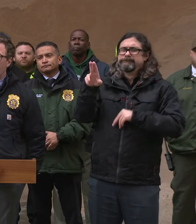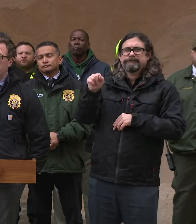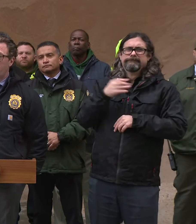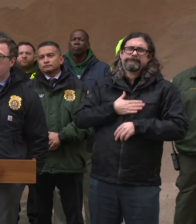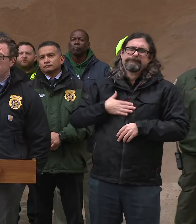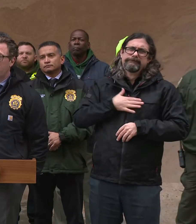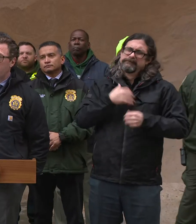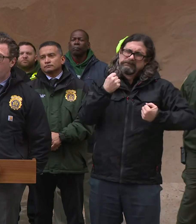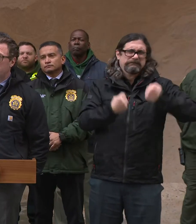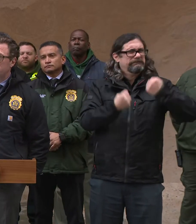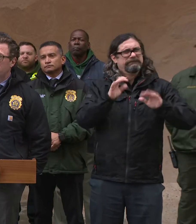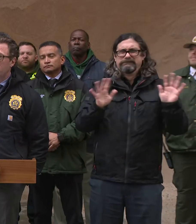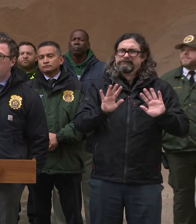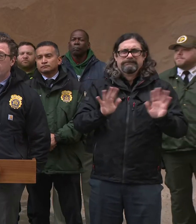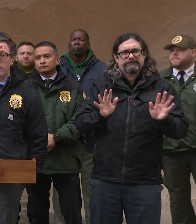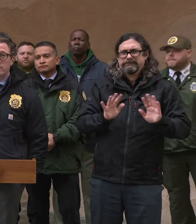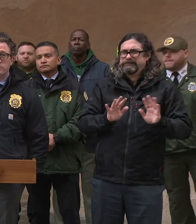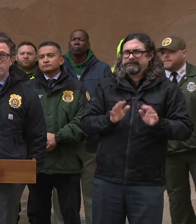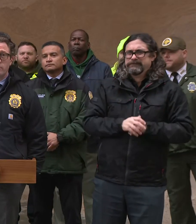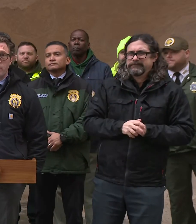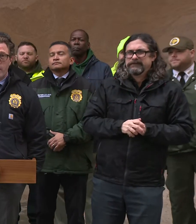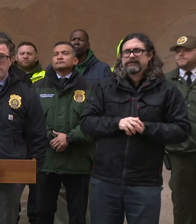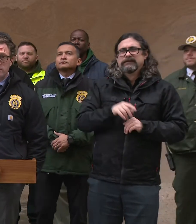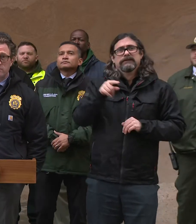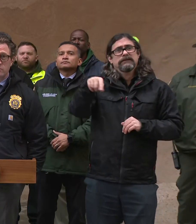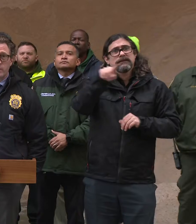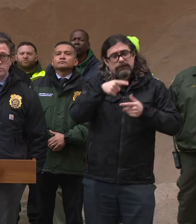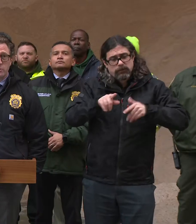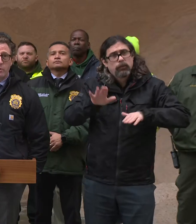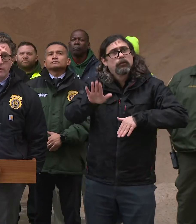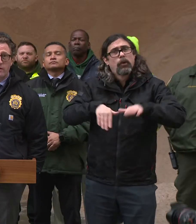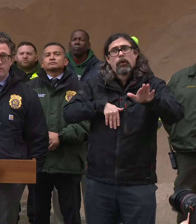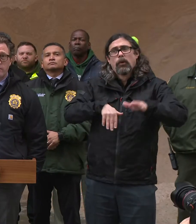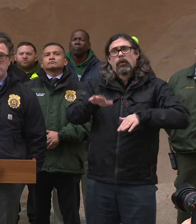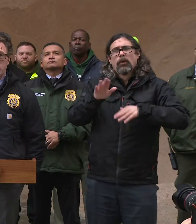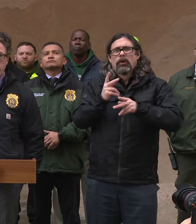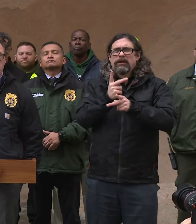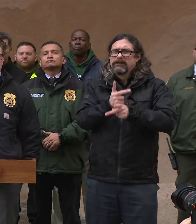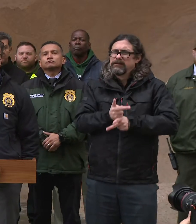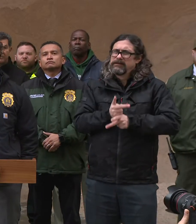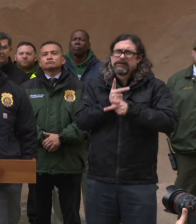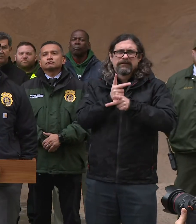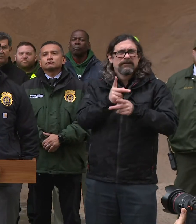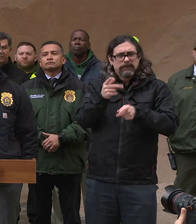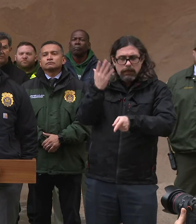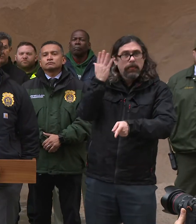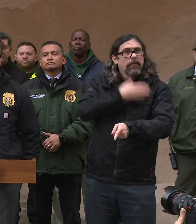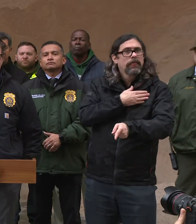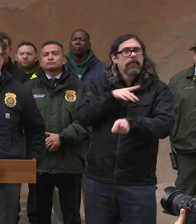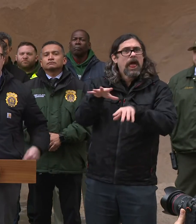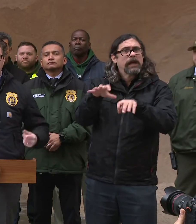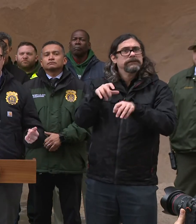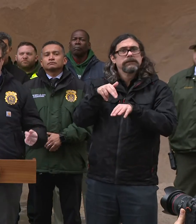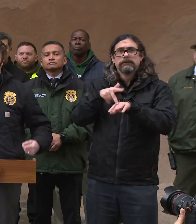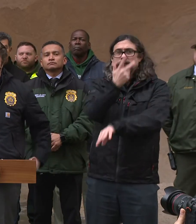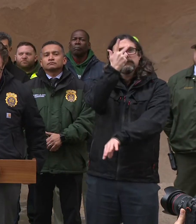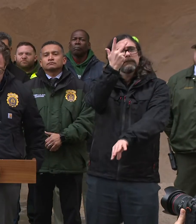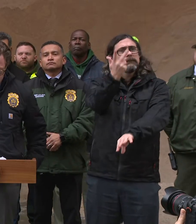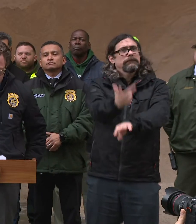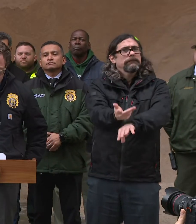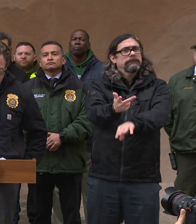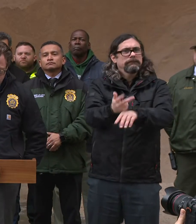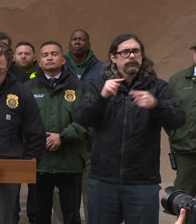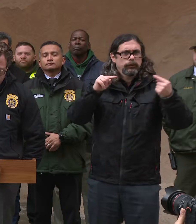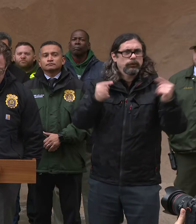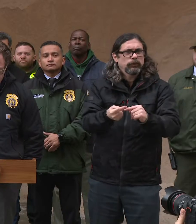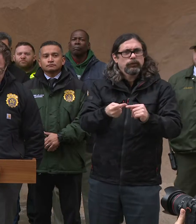the salt on the sidewalks can be a concern for pets. So make sure you're putting those booties on your dogs when you're walking them and cleaning their feet